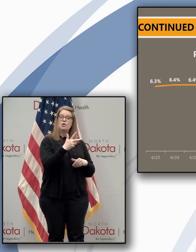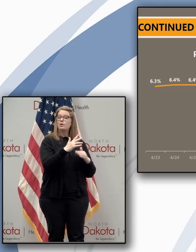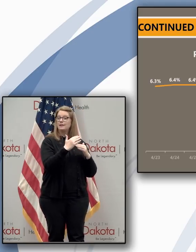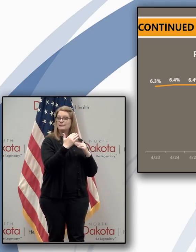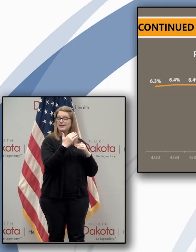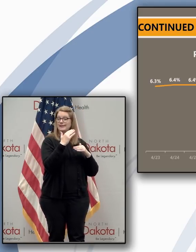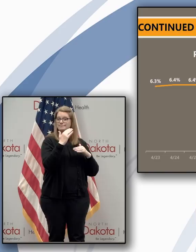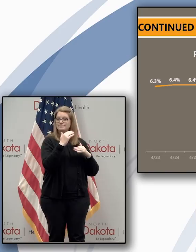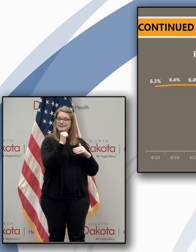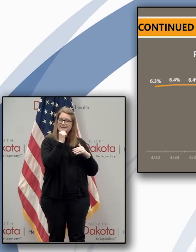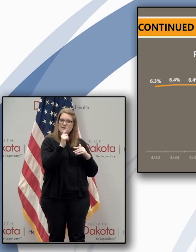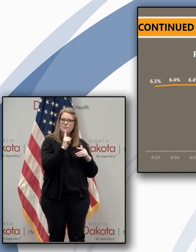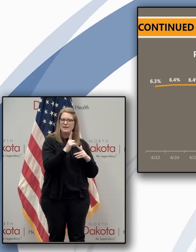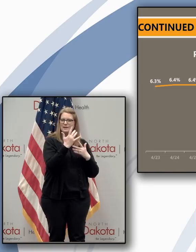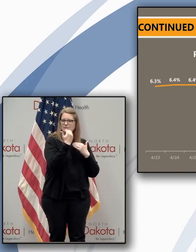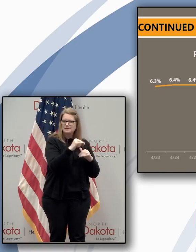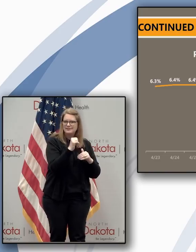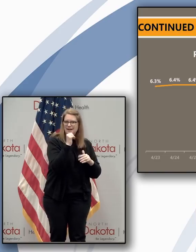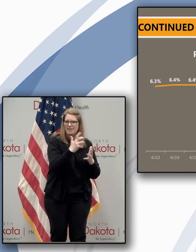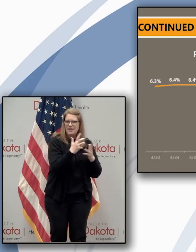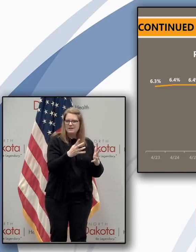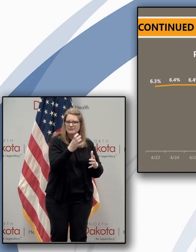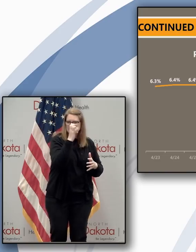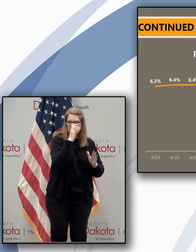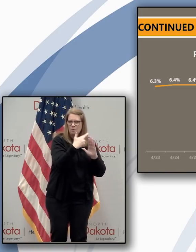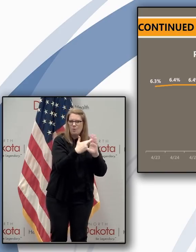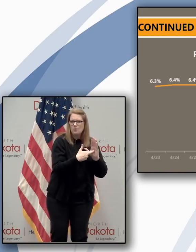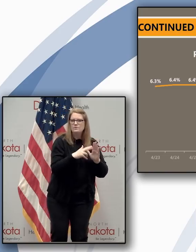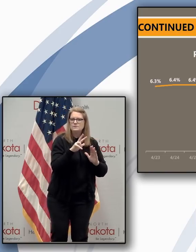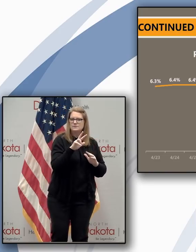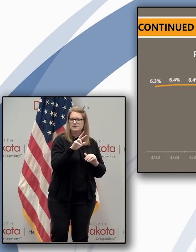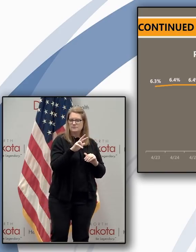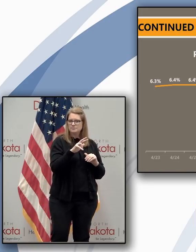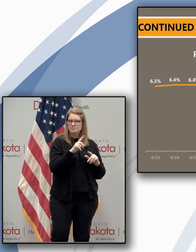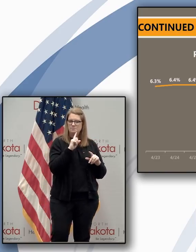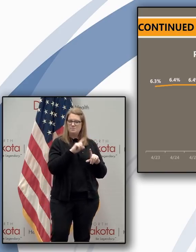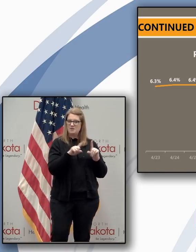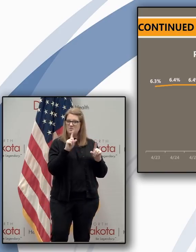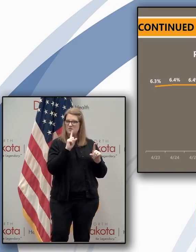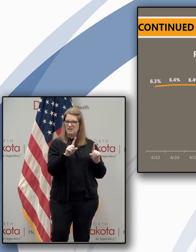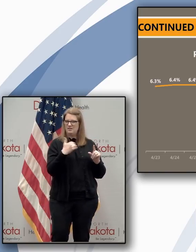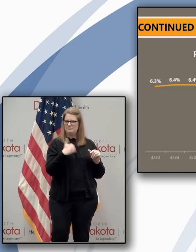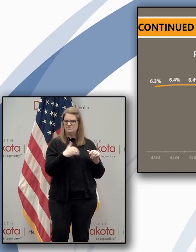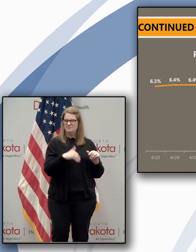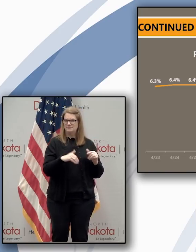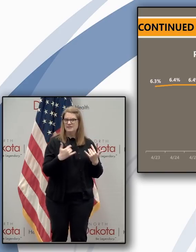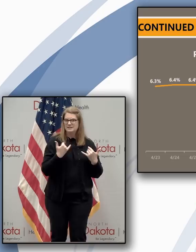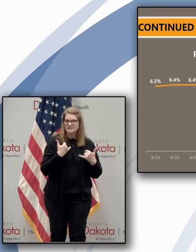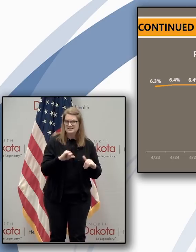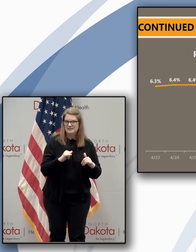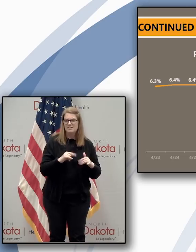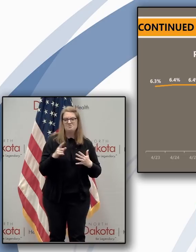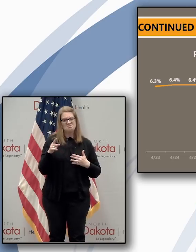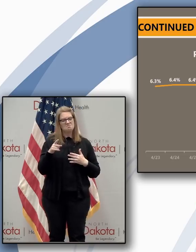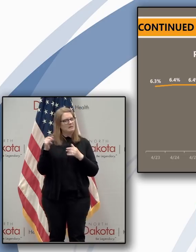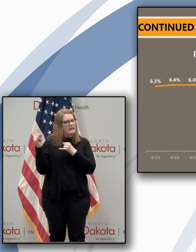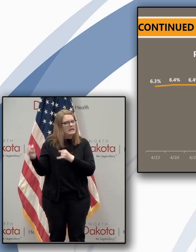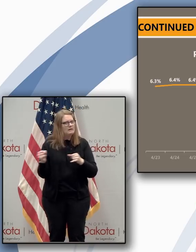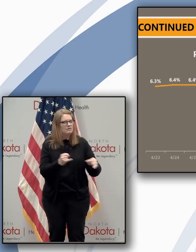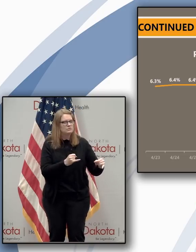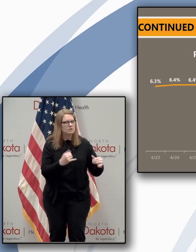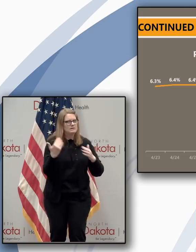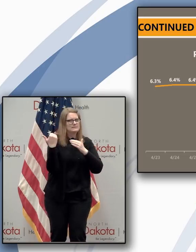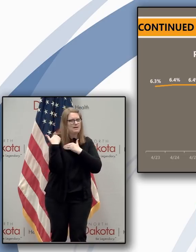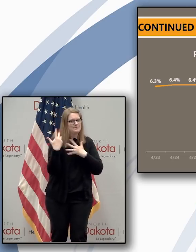states, but it's fantastic to see these kinds of results because of all the great individual